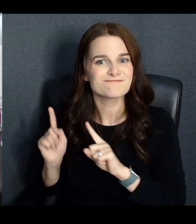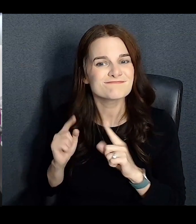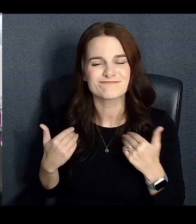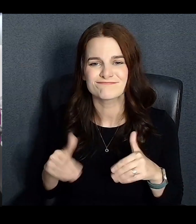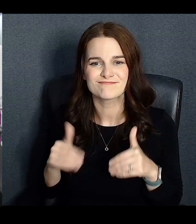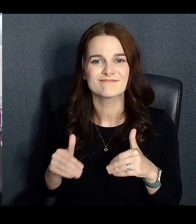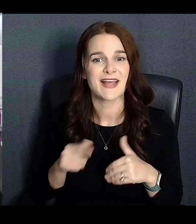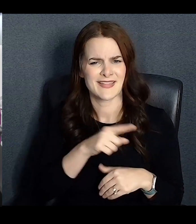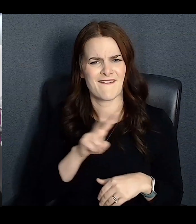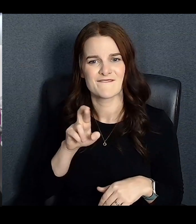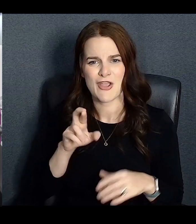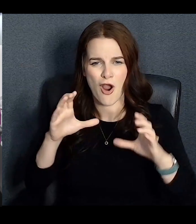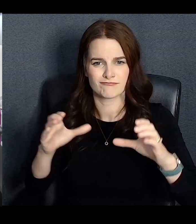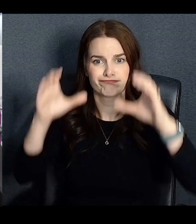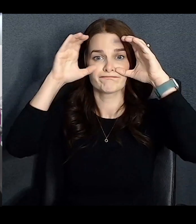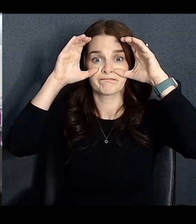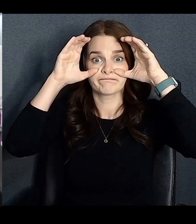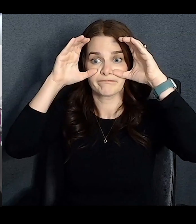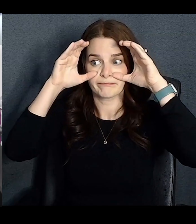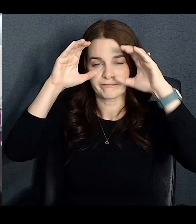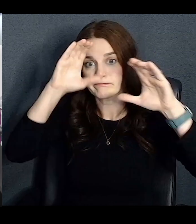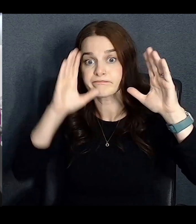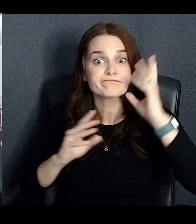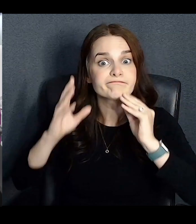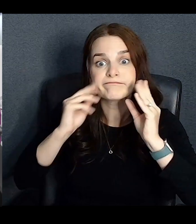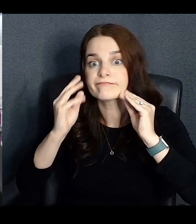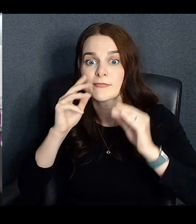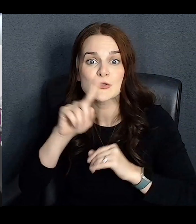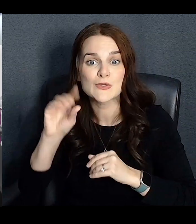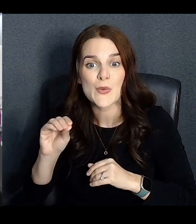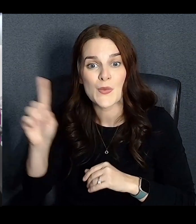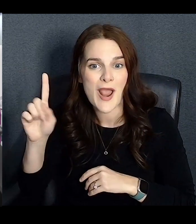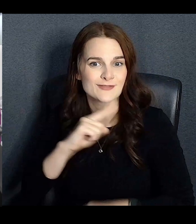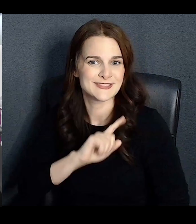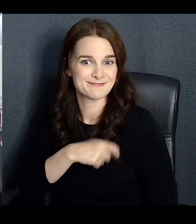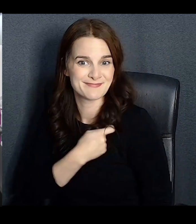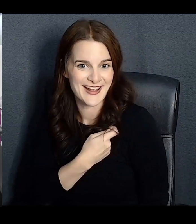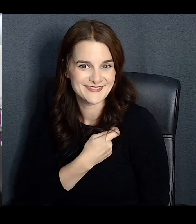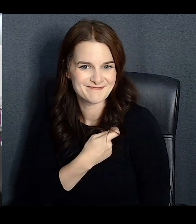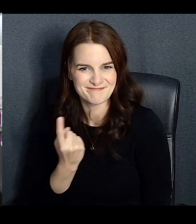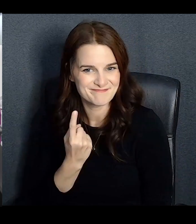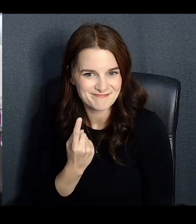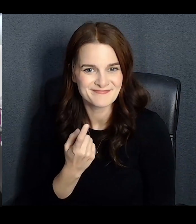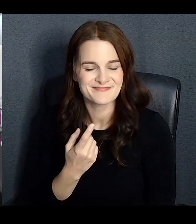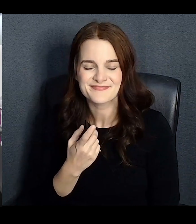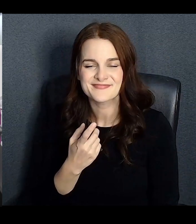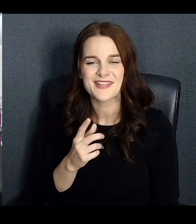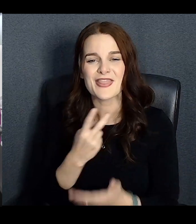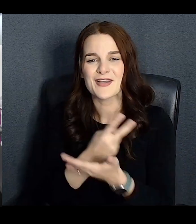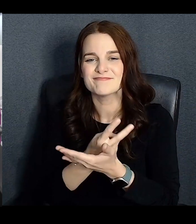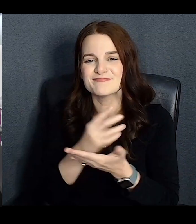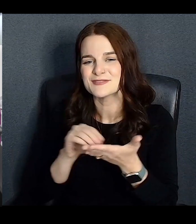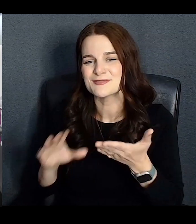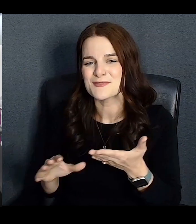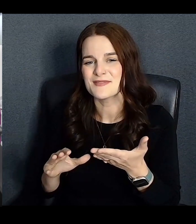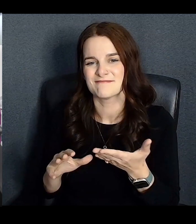is exploring a VR headset and exploring, like, I think a zoo in like Spain or something. And the graduate student who's working with